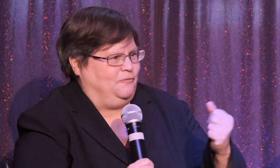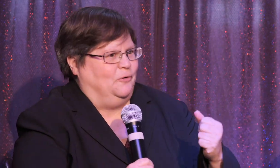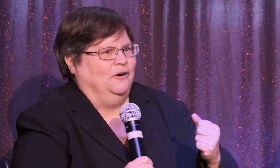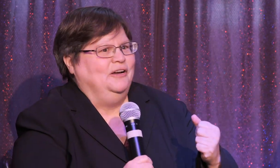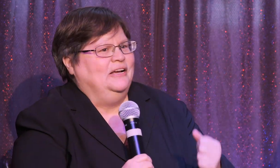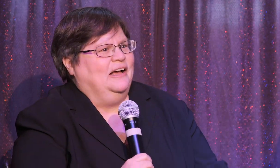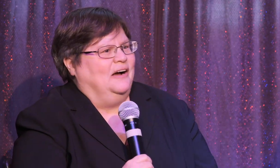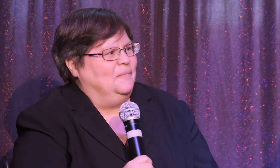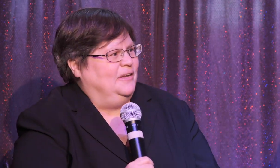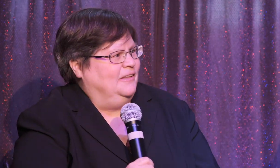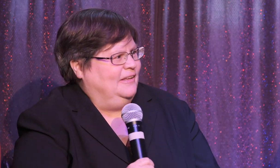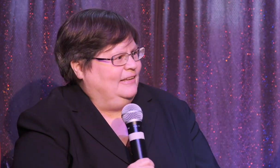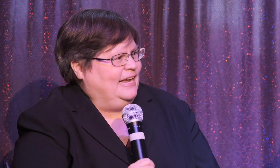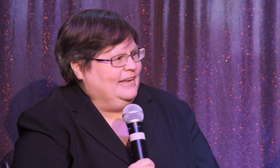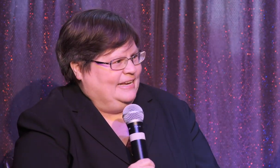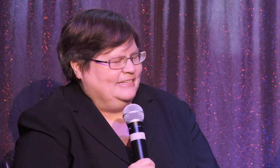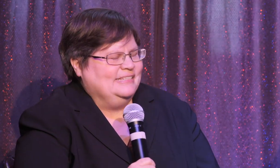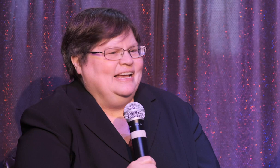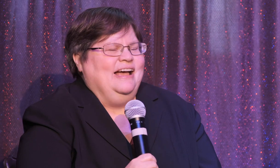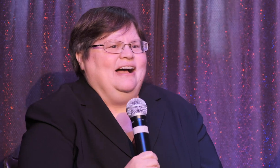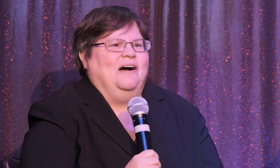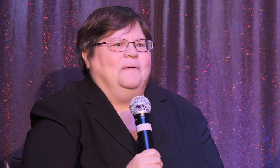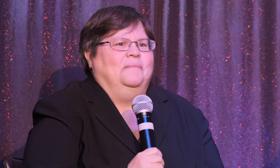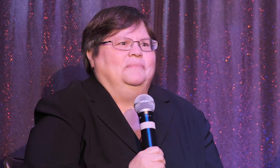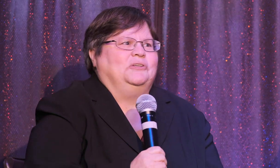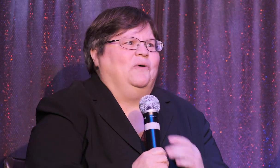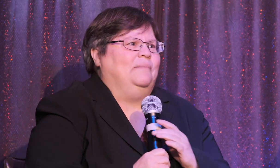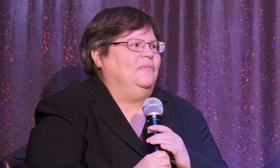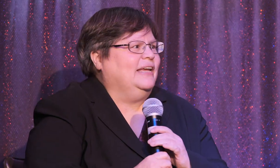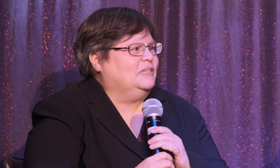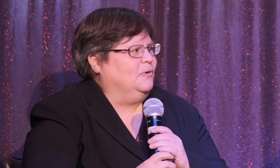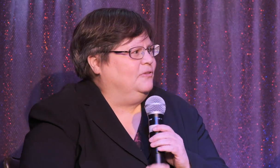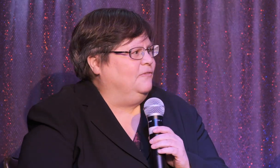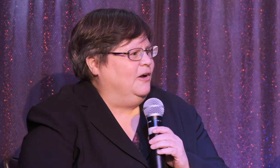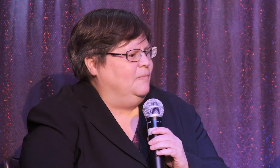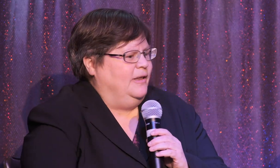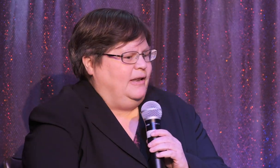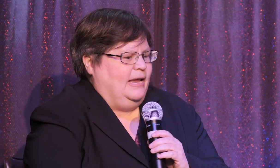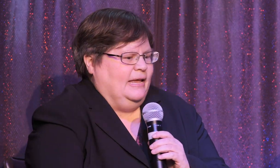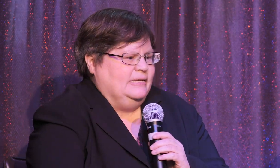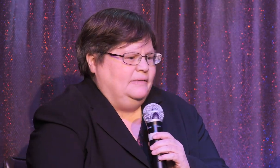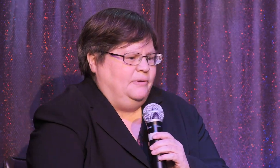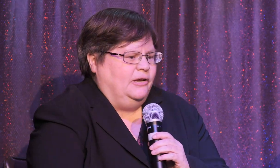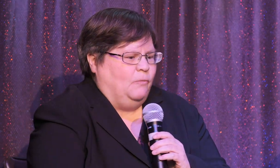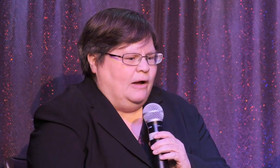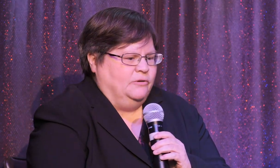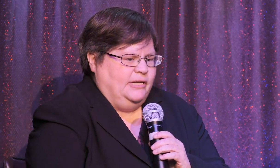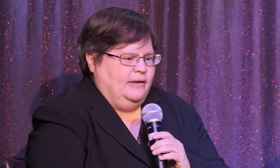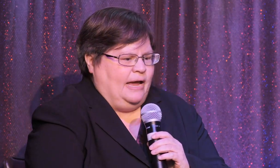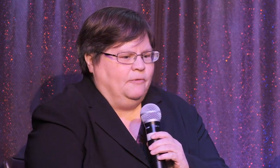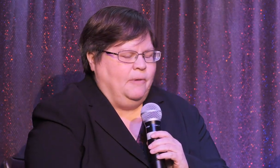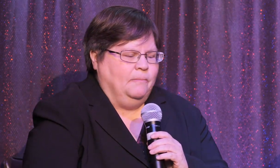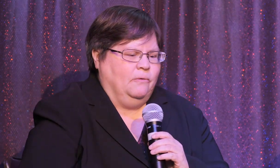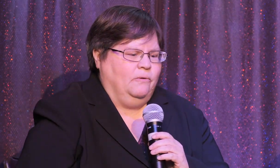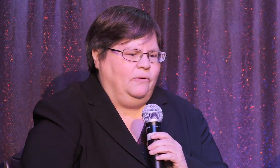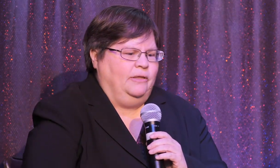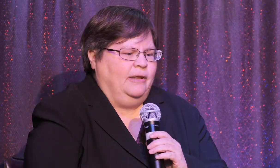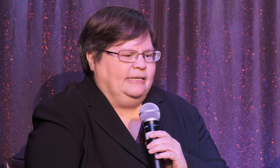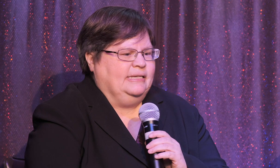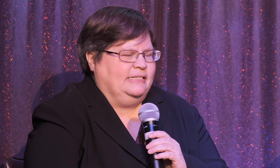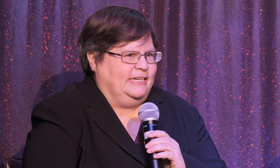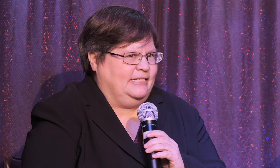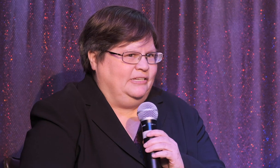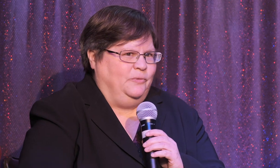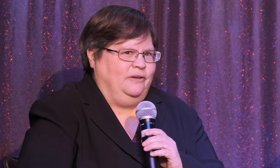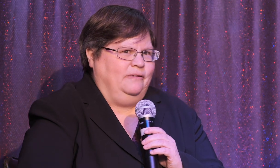Jean worked for in the 80s. So I think it's both environment and being around it. I remember in